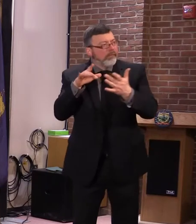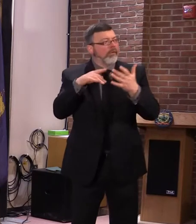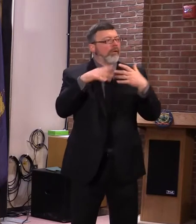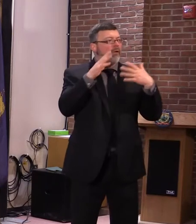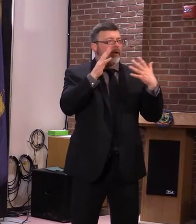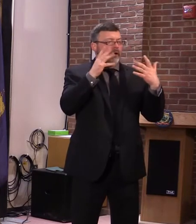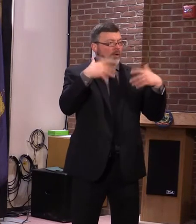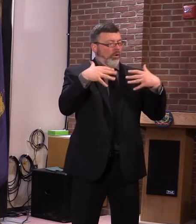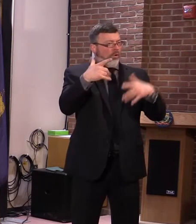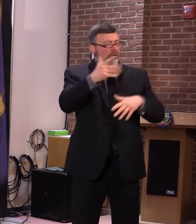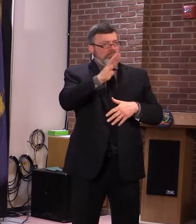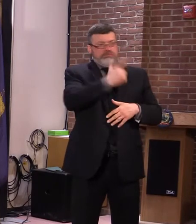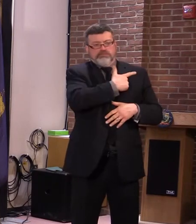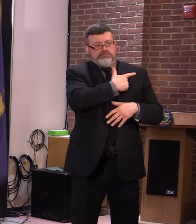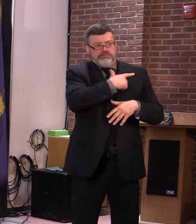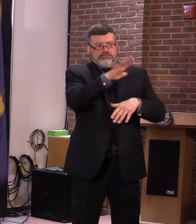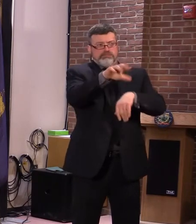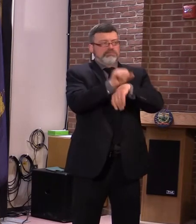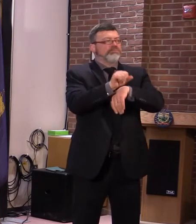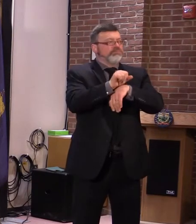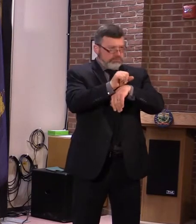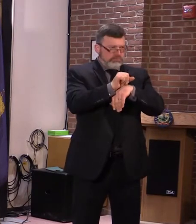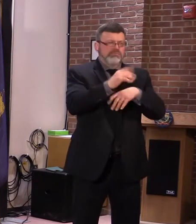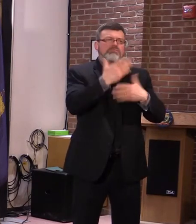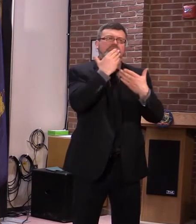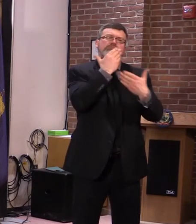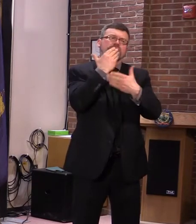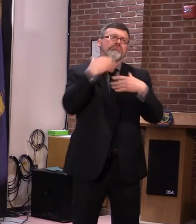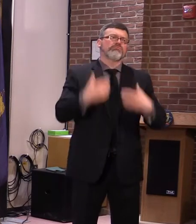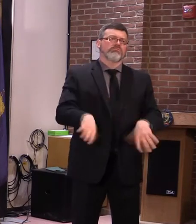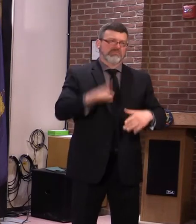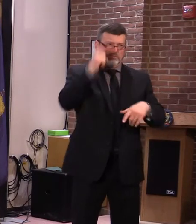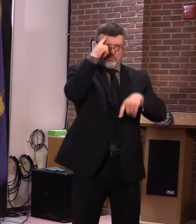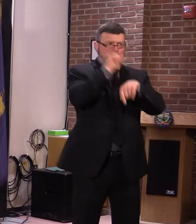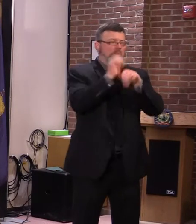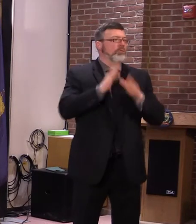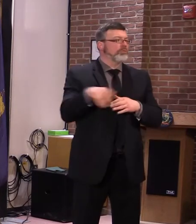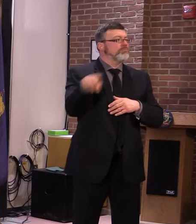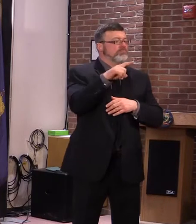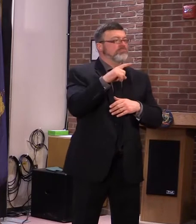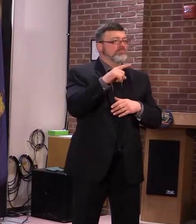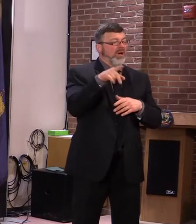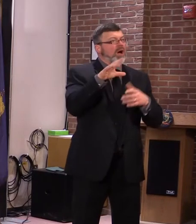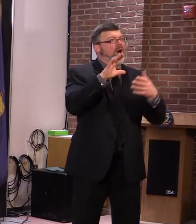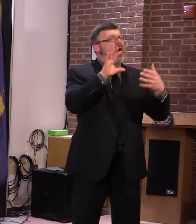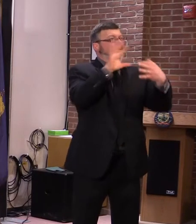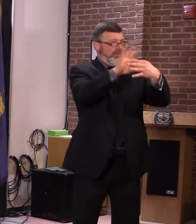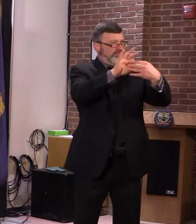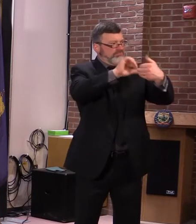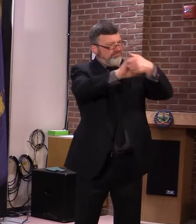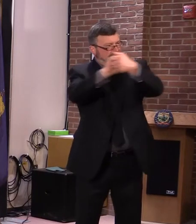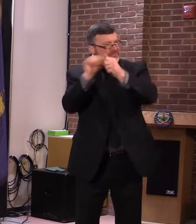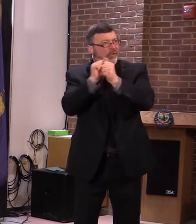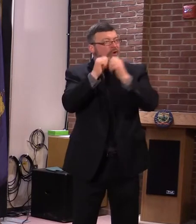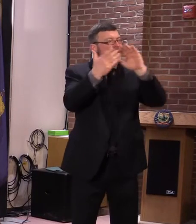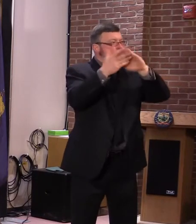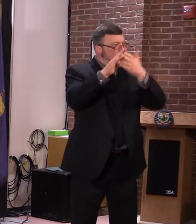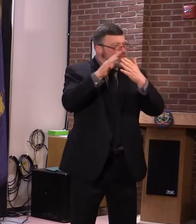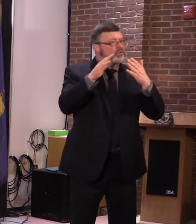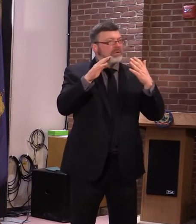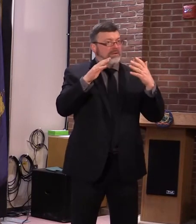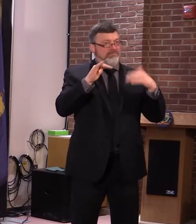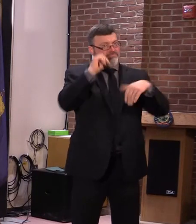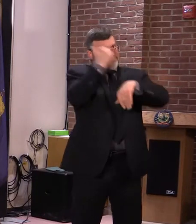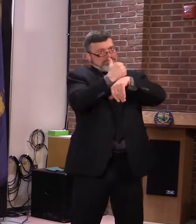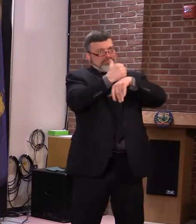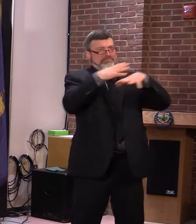employees continue to work in partnership with so many Vermonters to support the response and infrastructure we have in place. With all